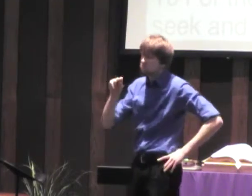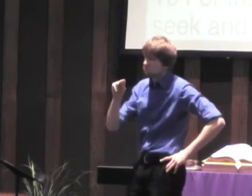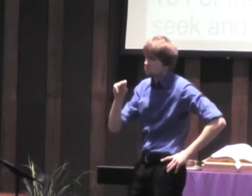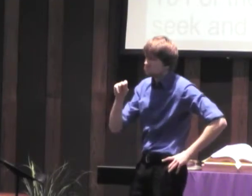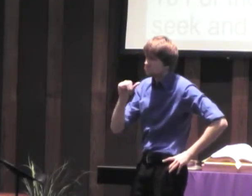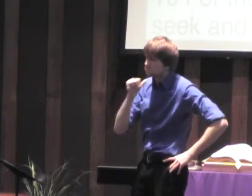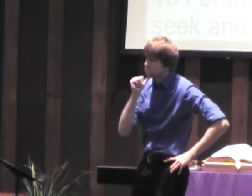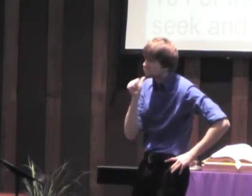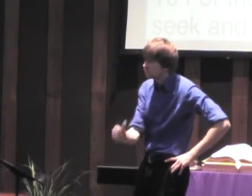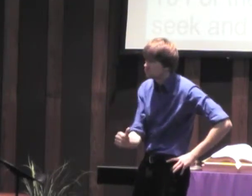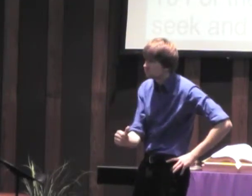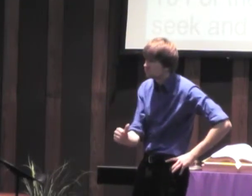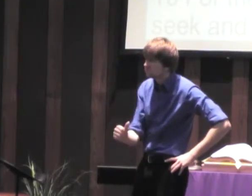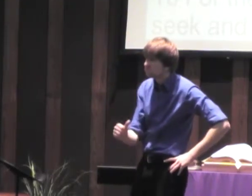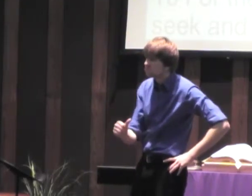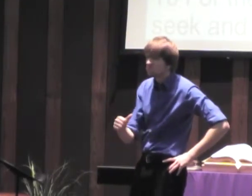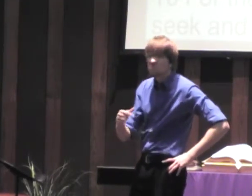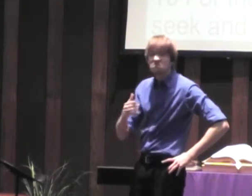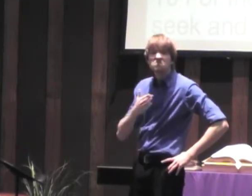I did not grow up in a great big house.